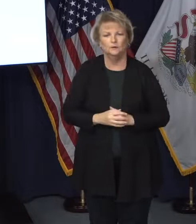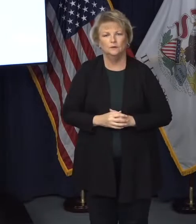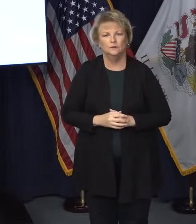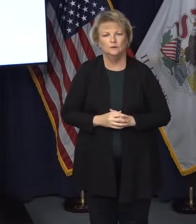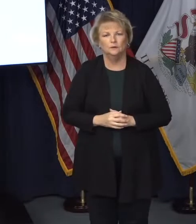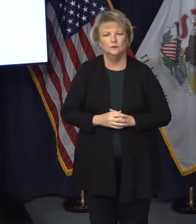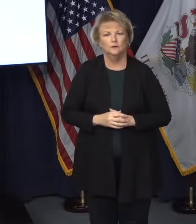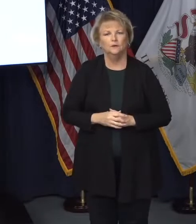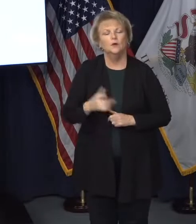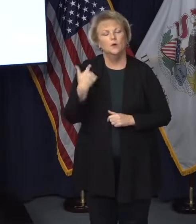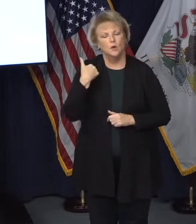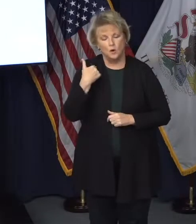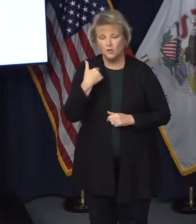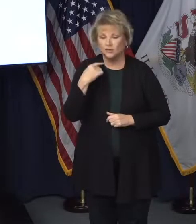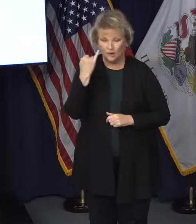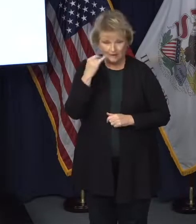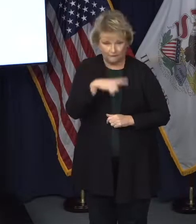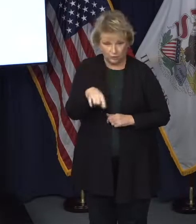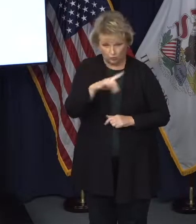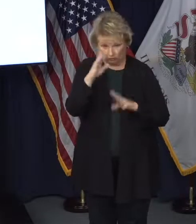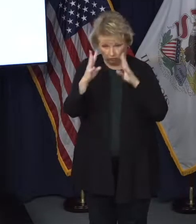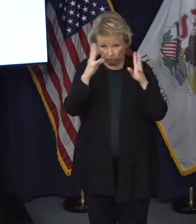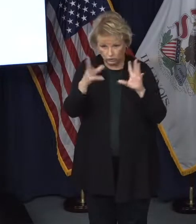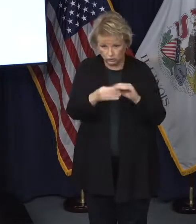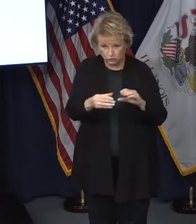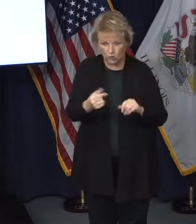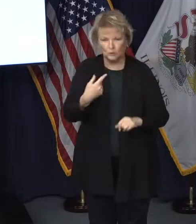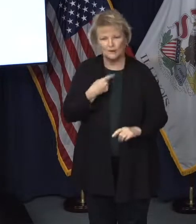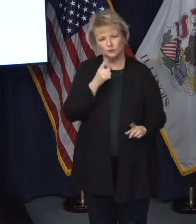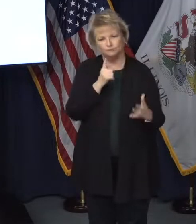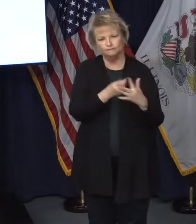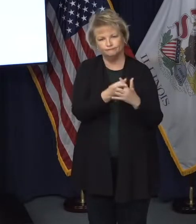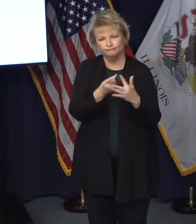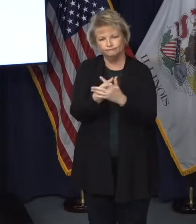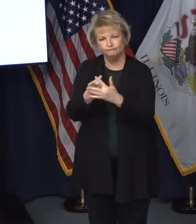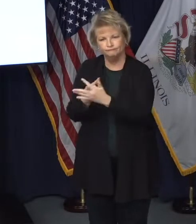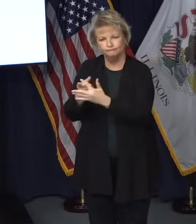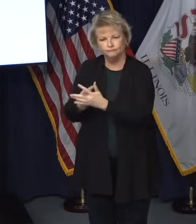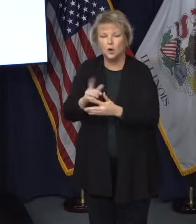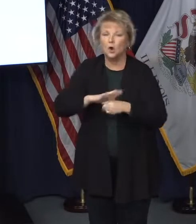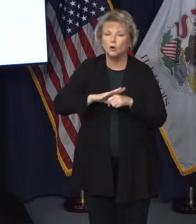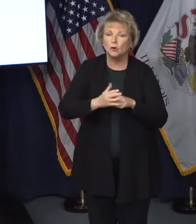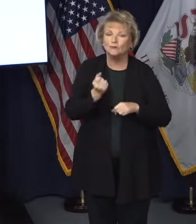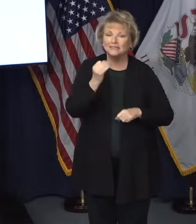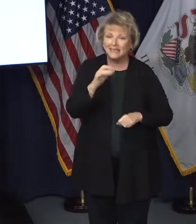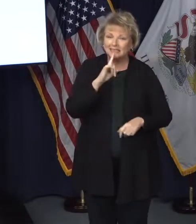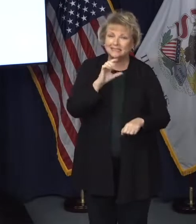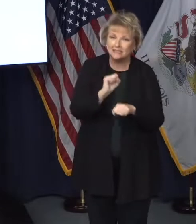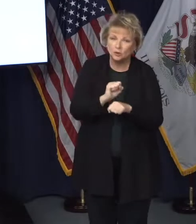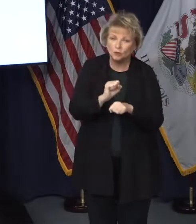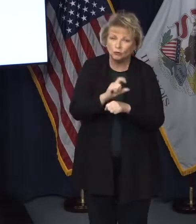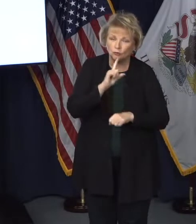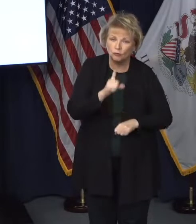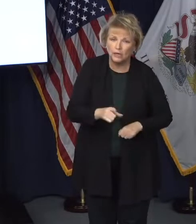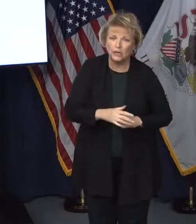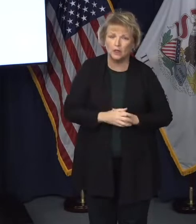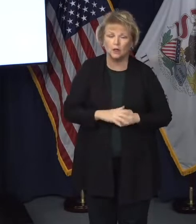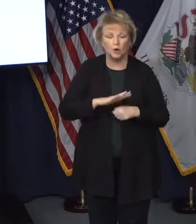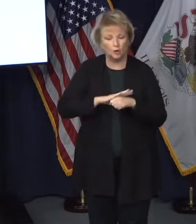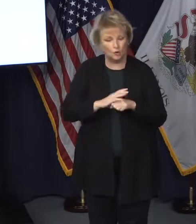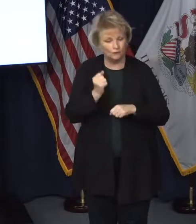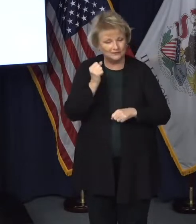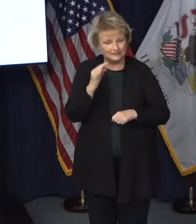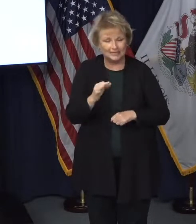We have to call out the untruths. We have to speak truth. COVID-19 is very real, and it has